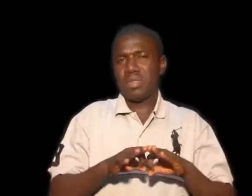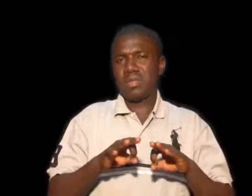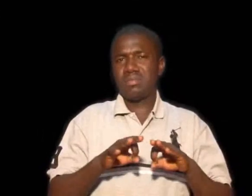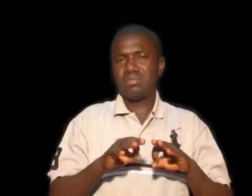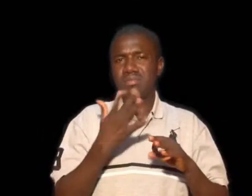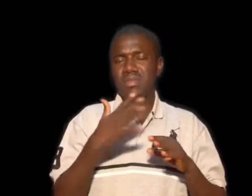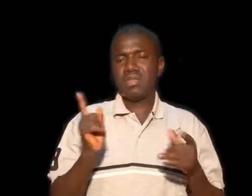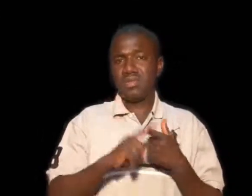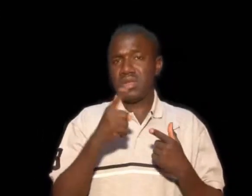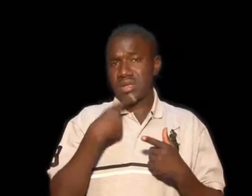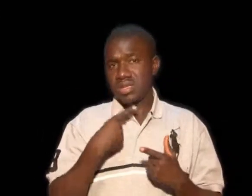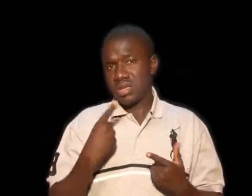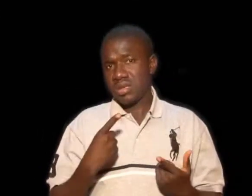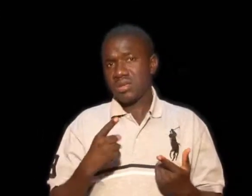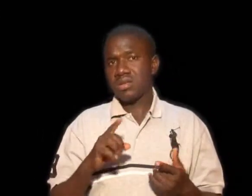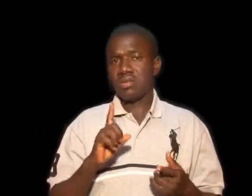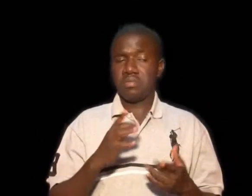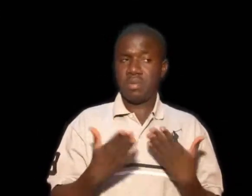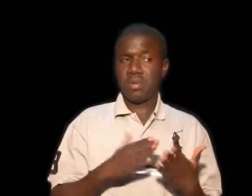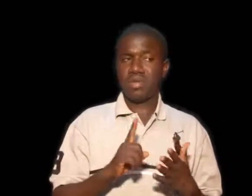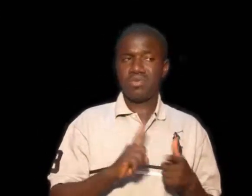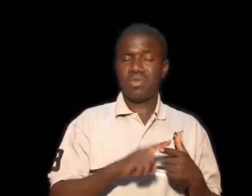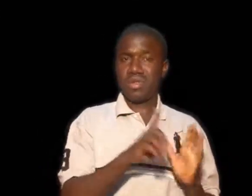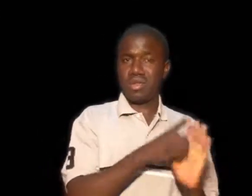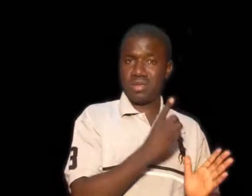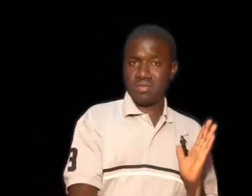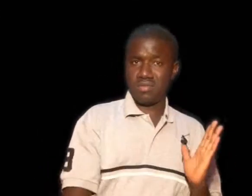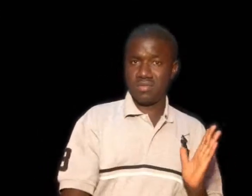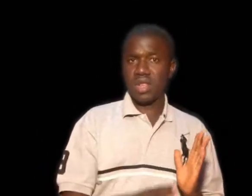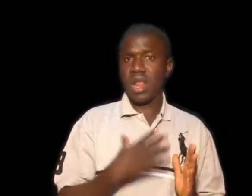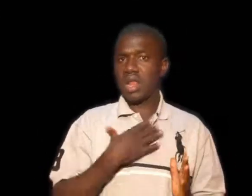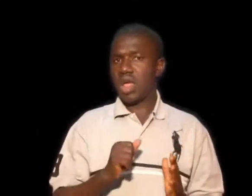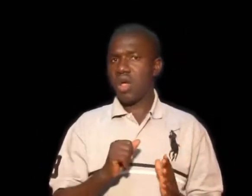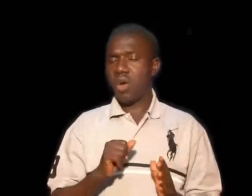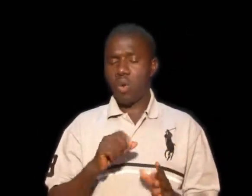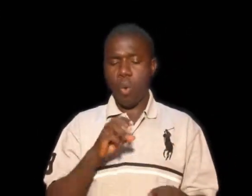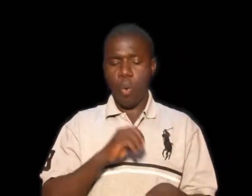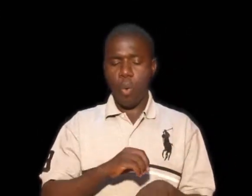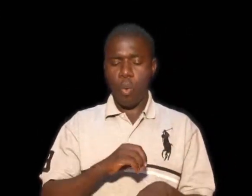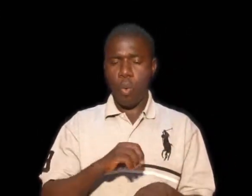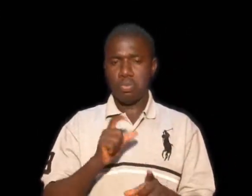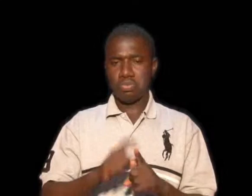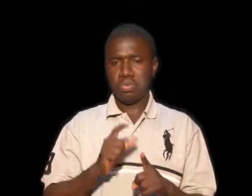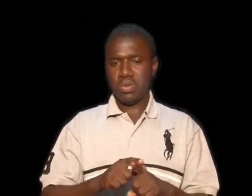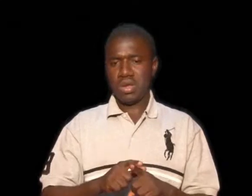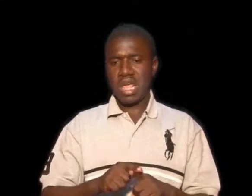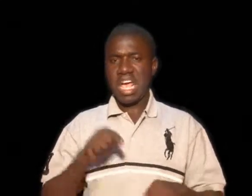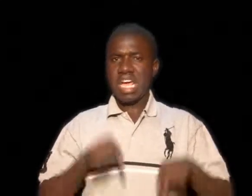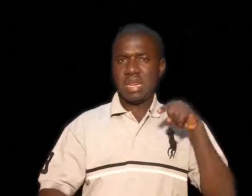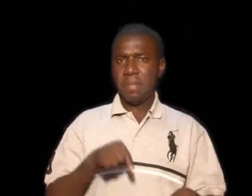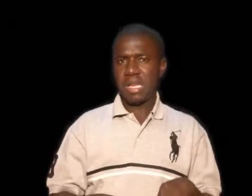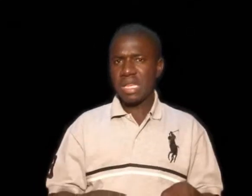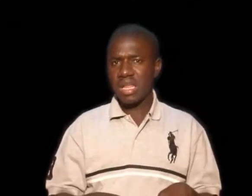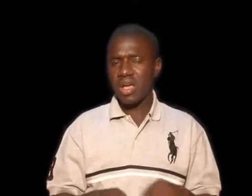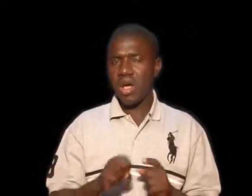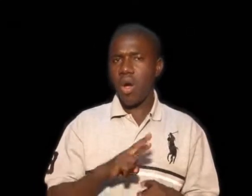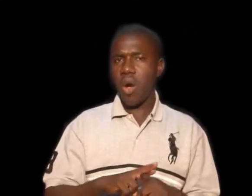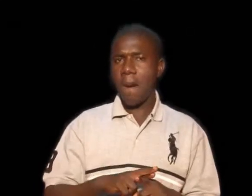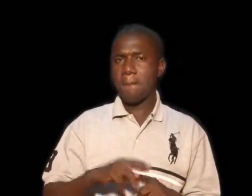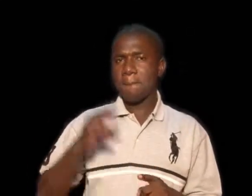or maintaining negative stereotypes. For example, terms such as crippled or mentally